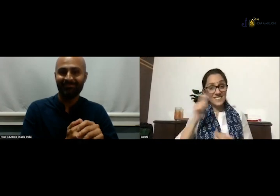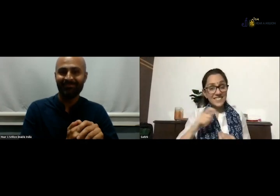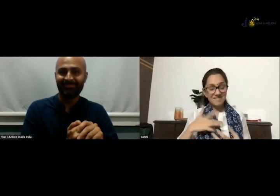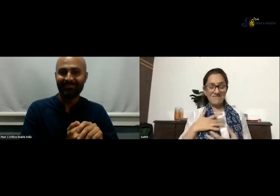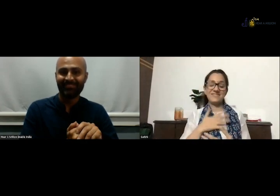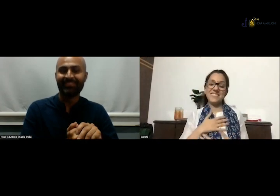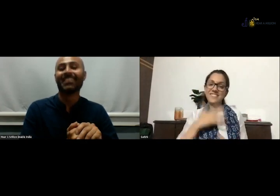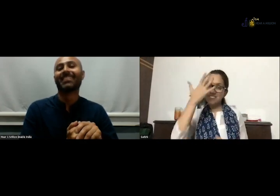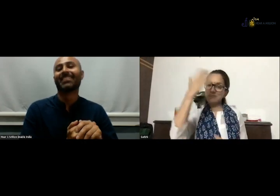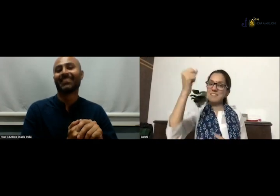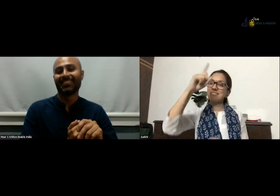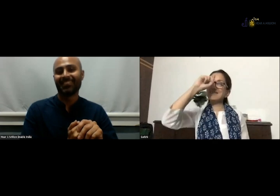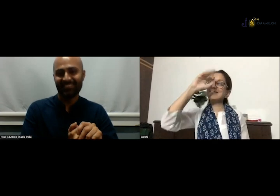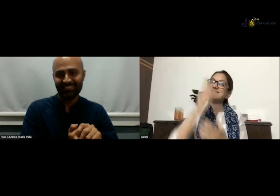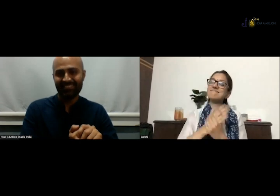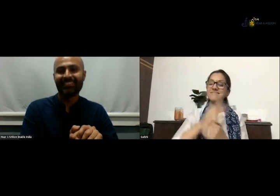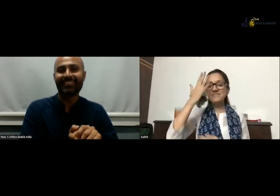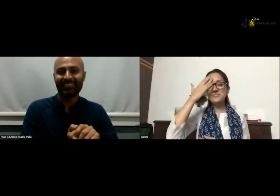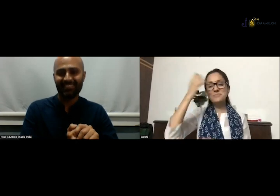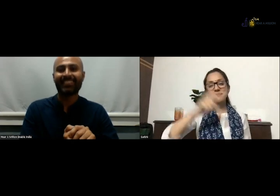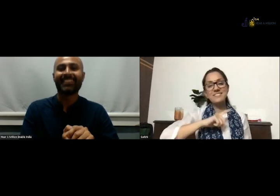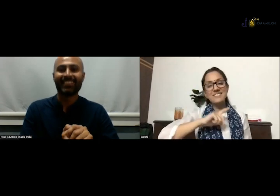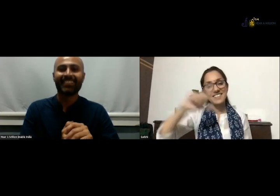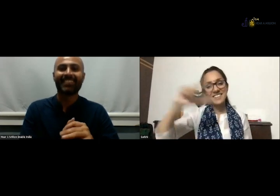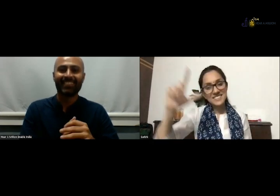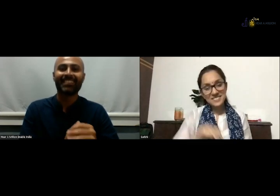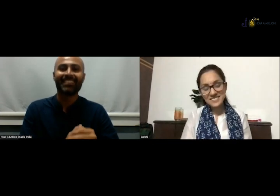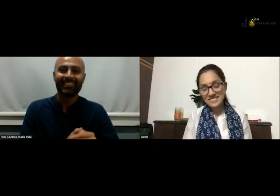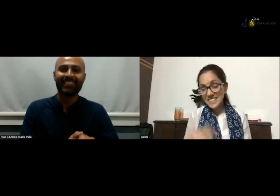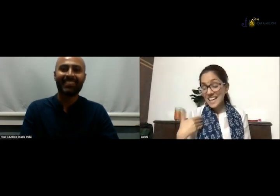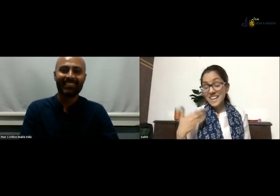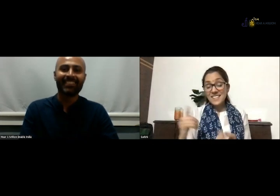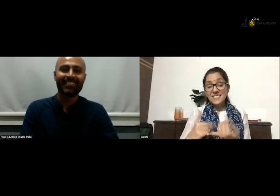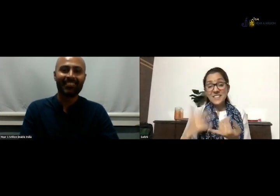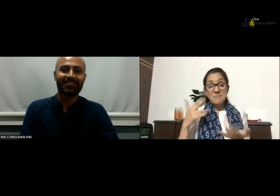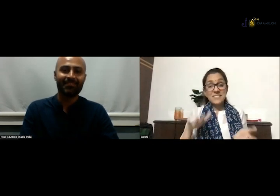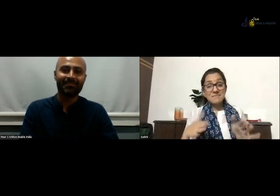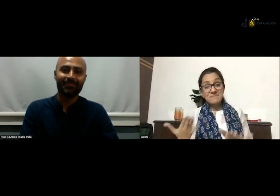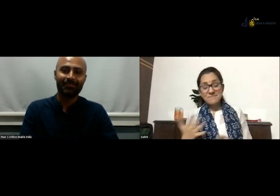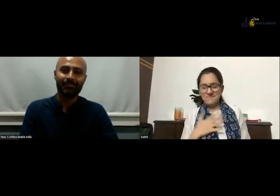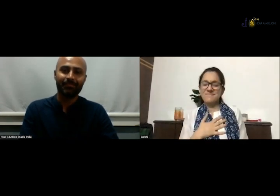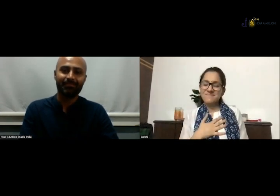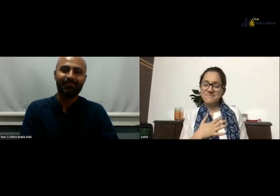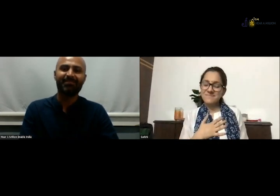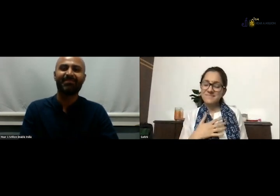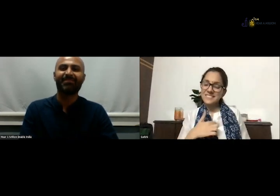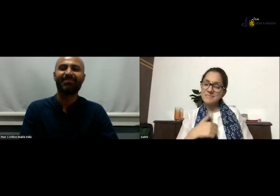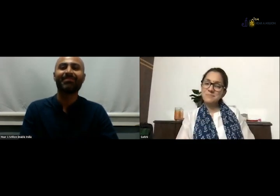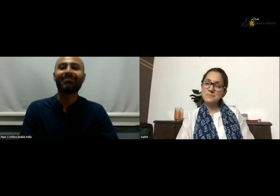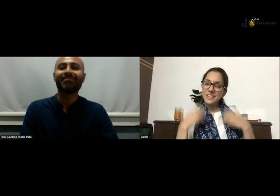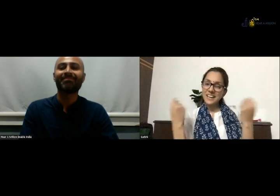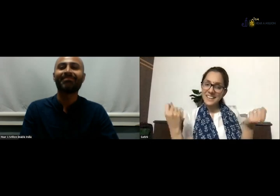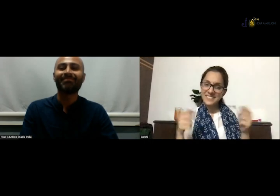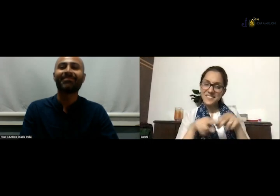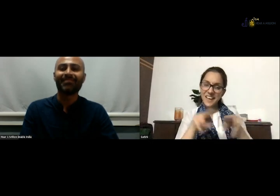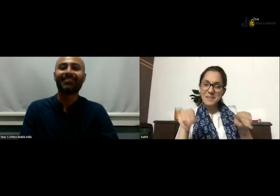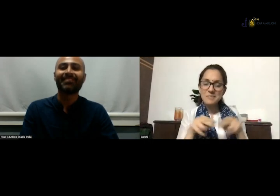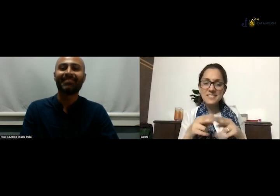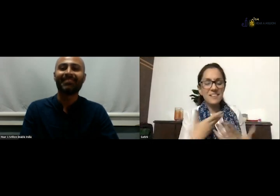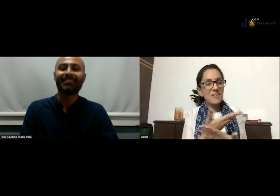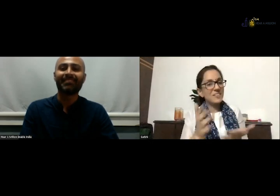So he was so caring, very nice. And I always remember that, just that